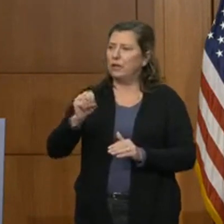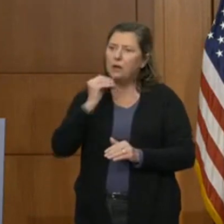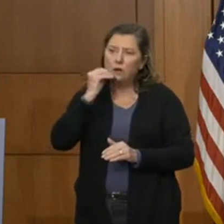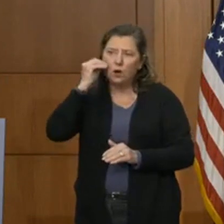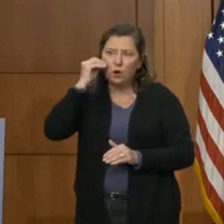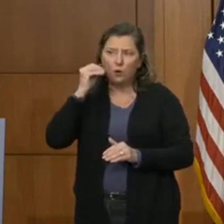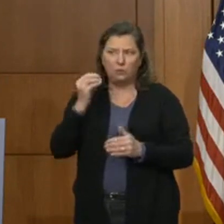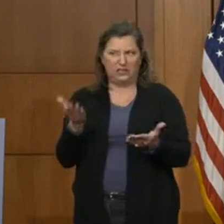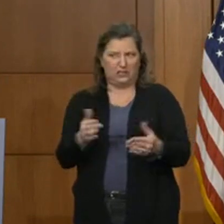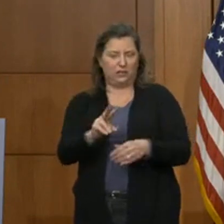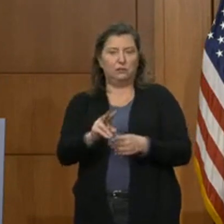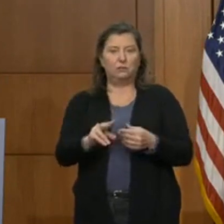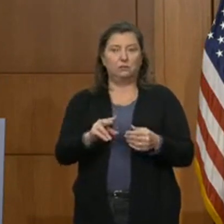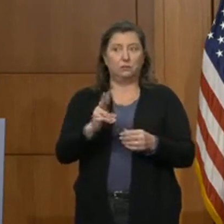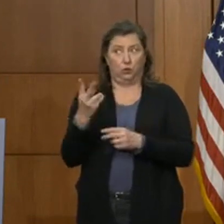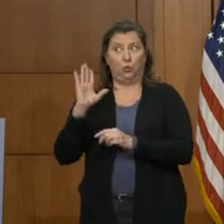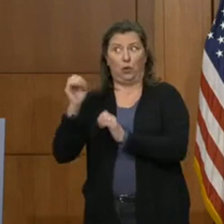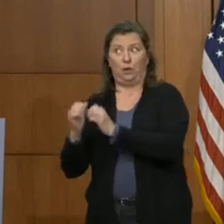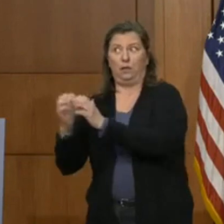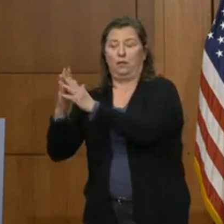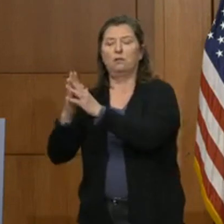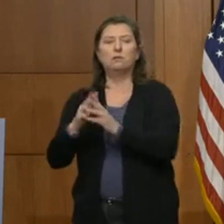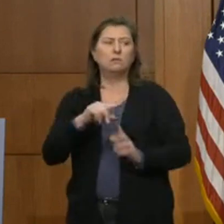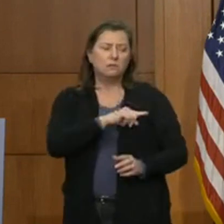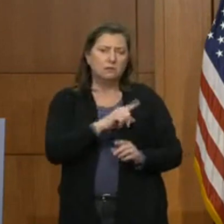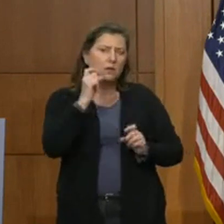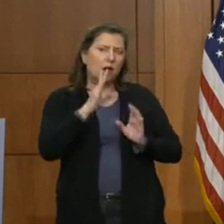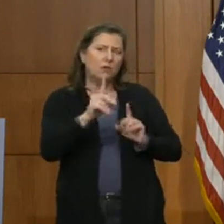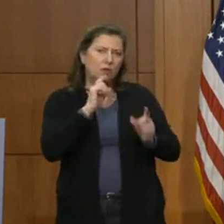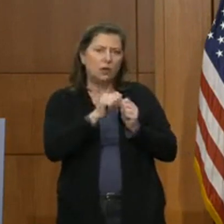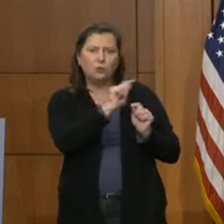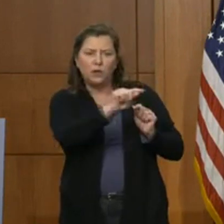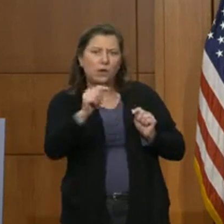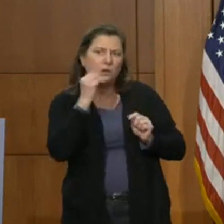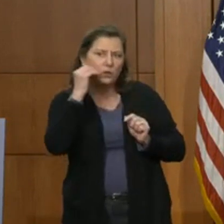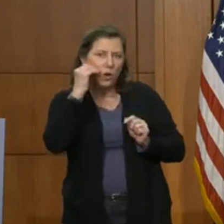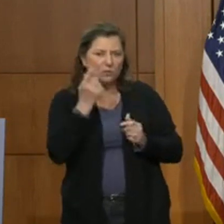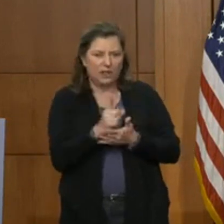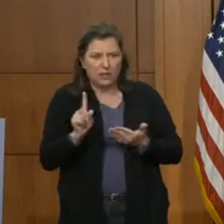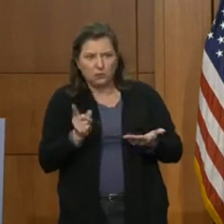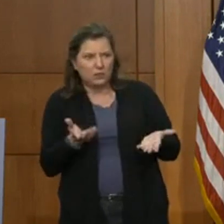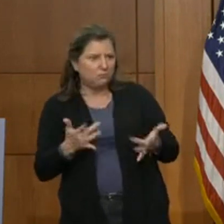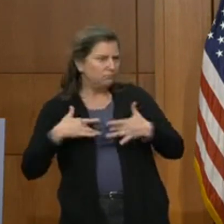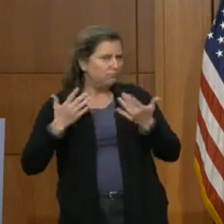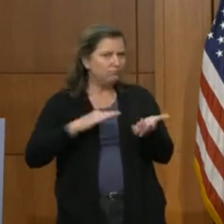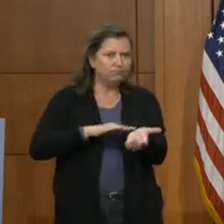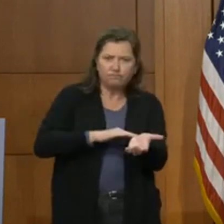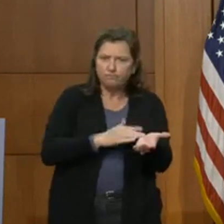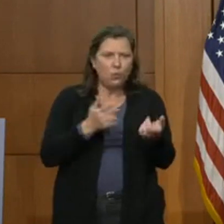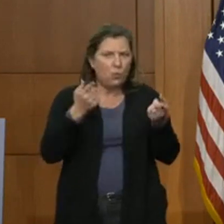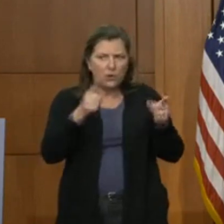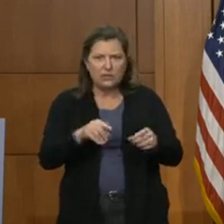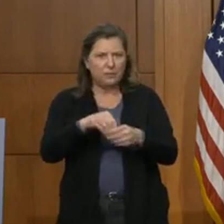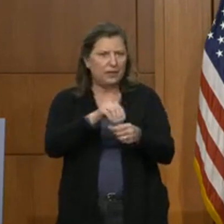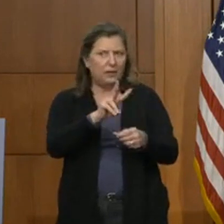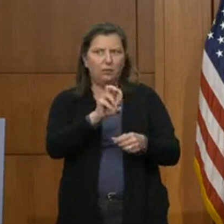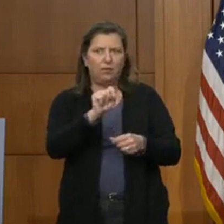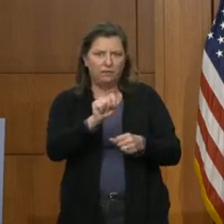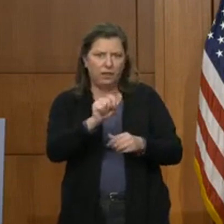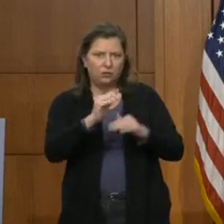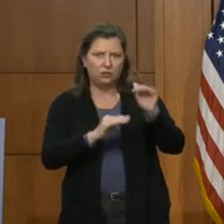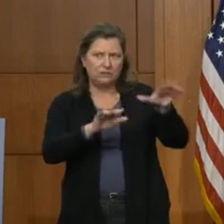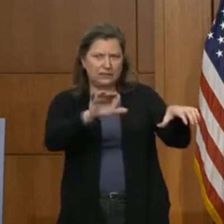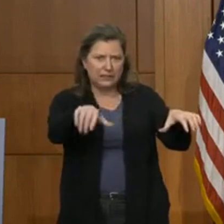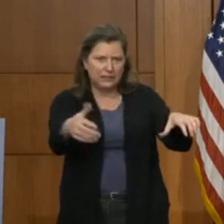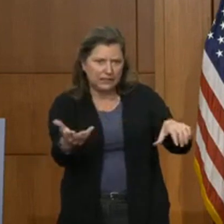being built. And the governor was able to speak with the directors of those homes just last week to get an update on what's taken place within our veterans